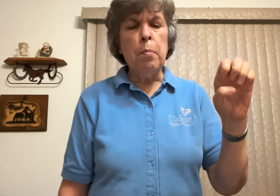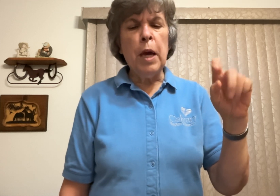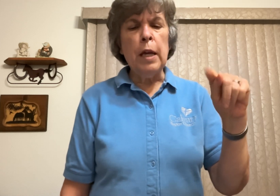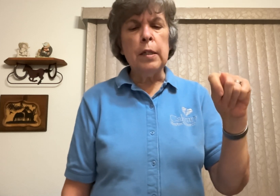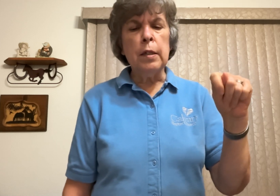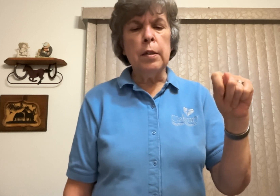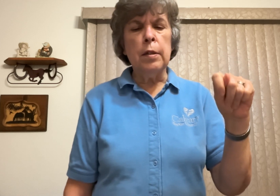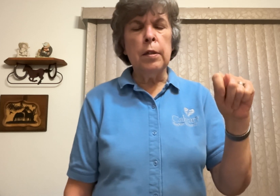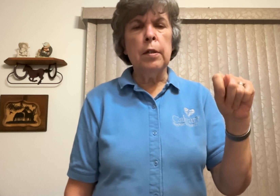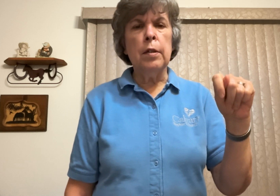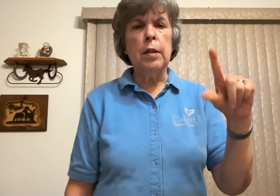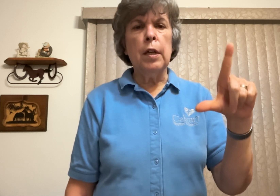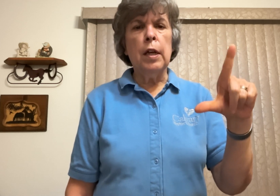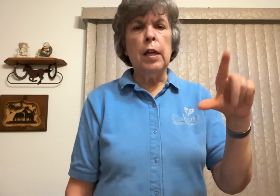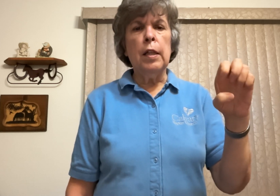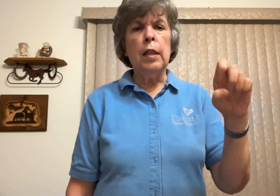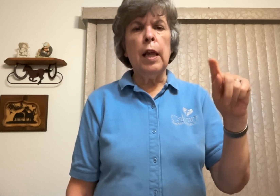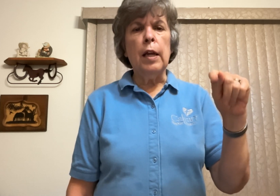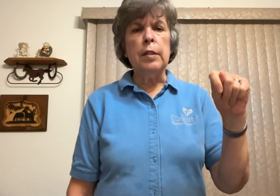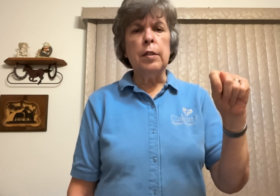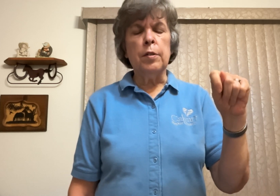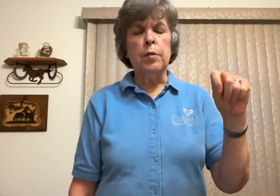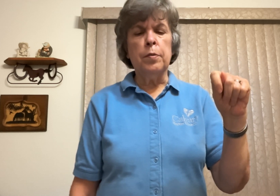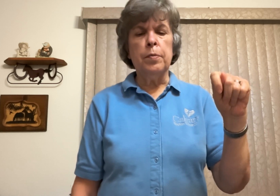bet, let.